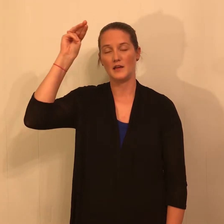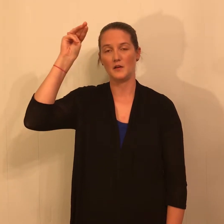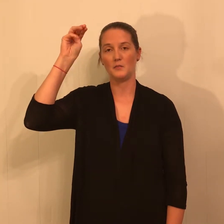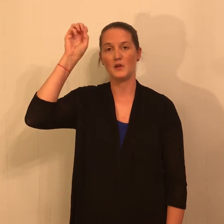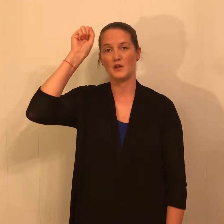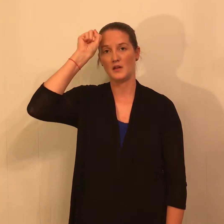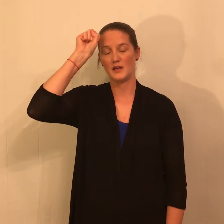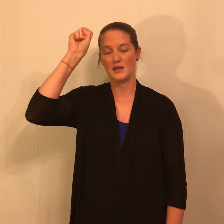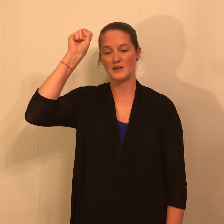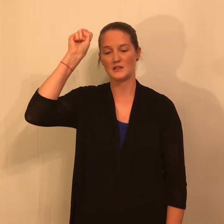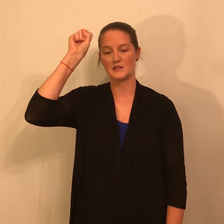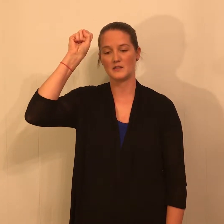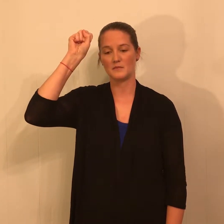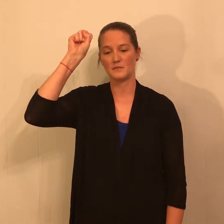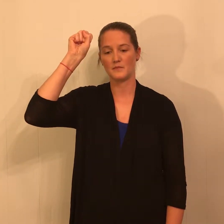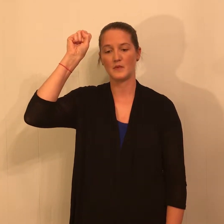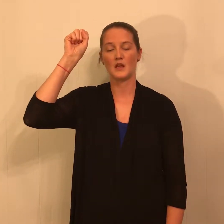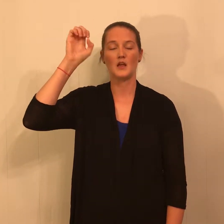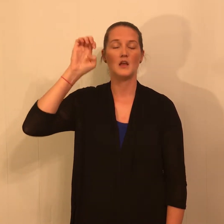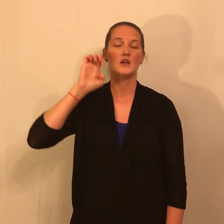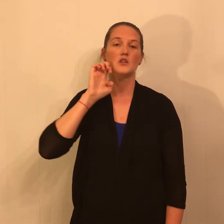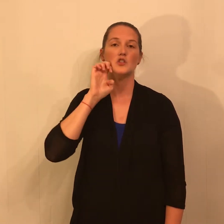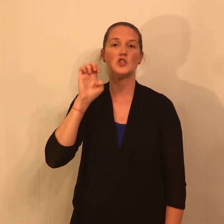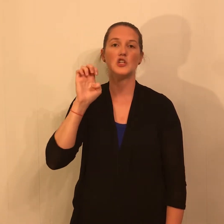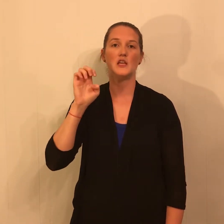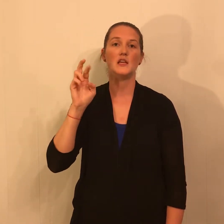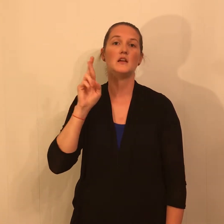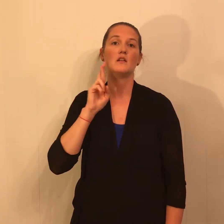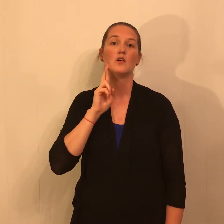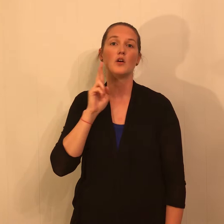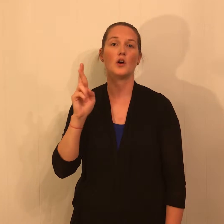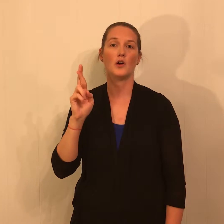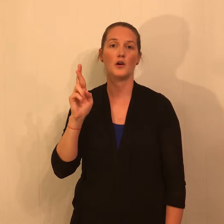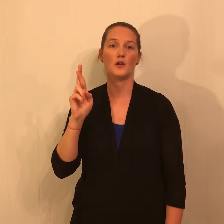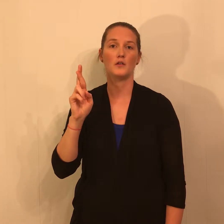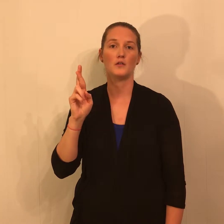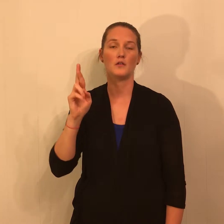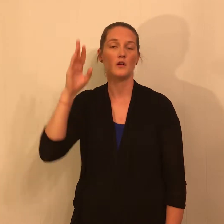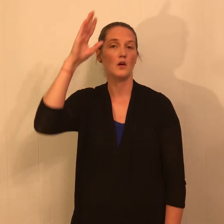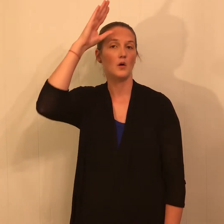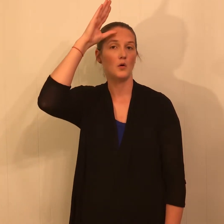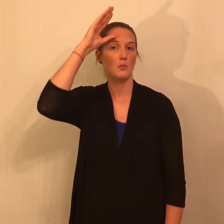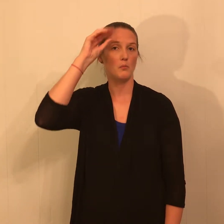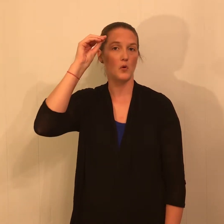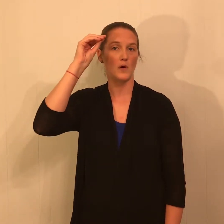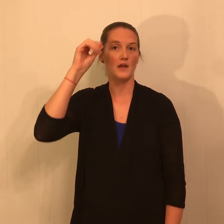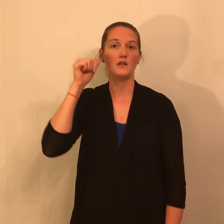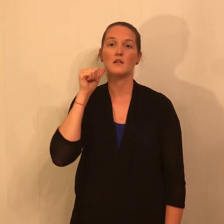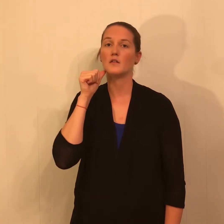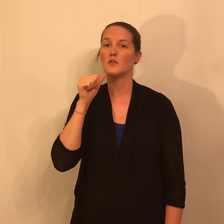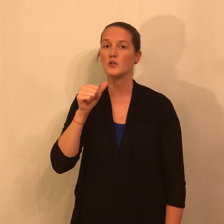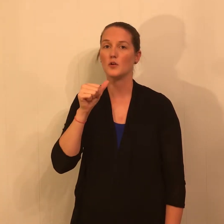him, his, she, her, boy,